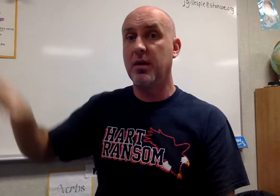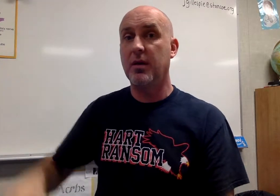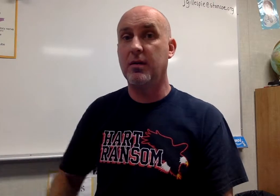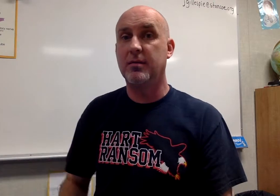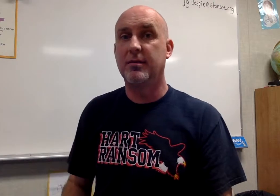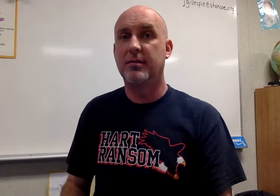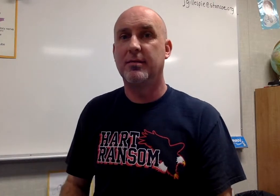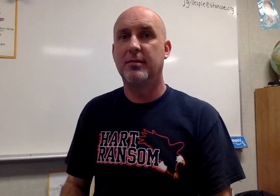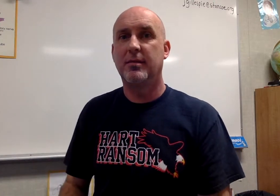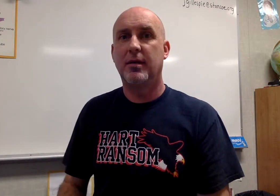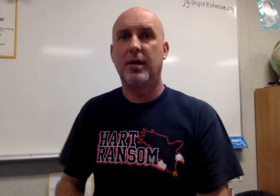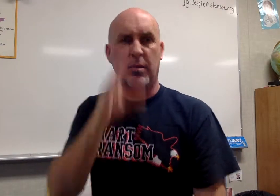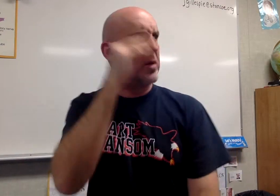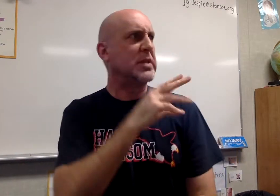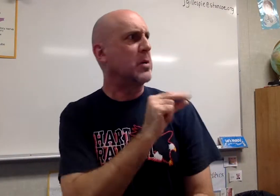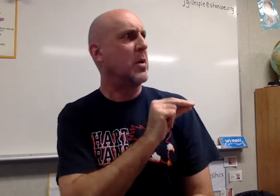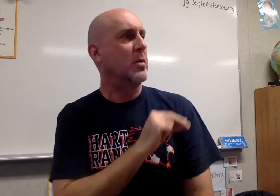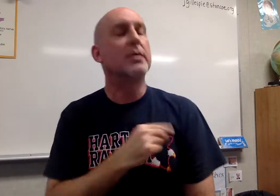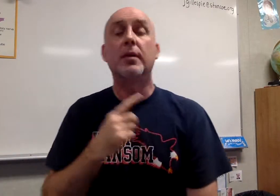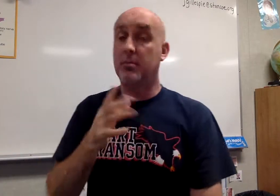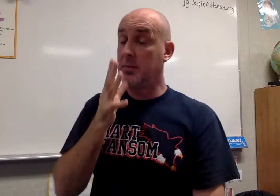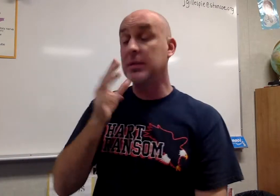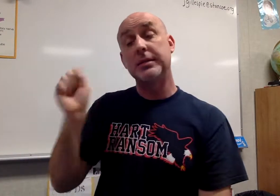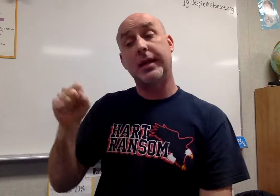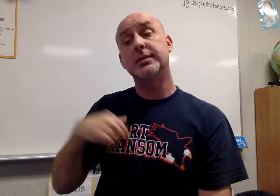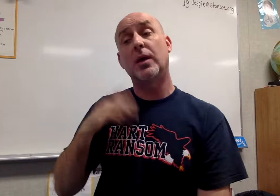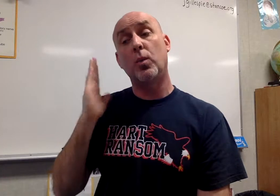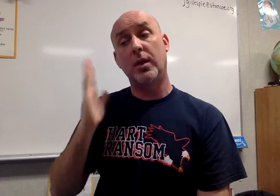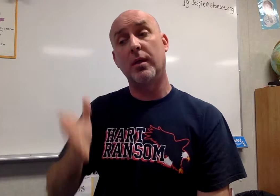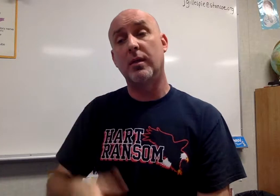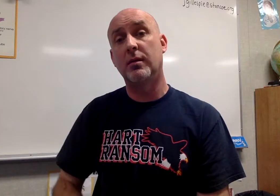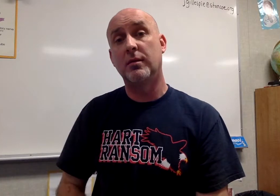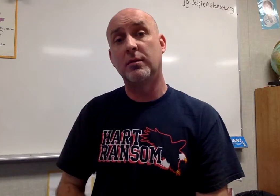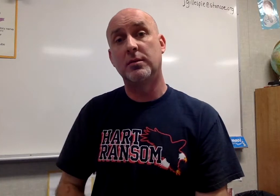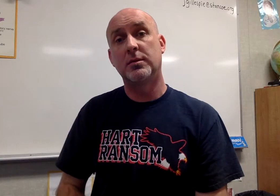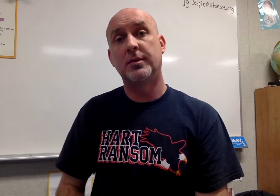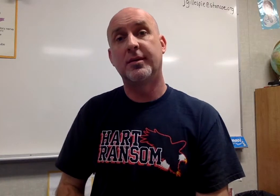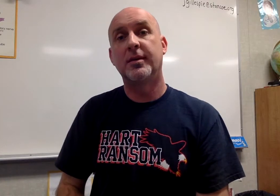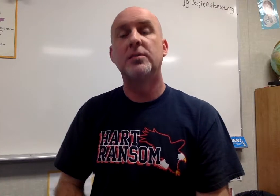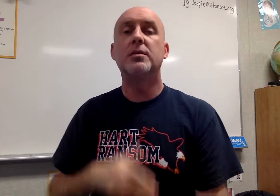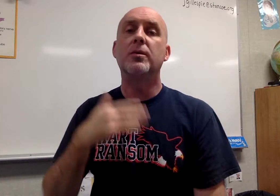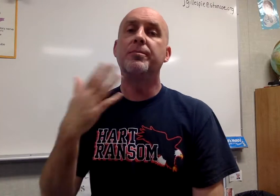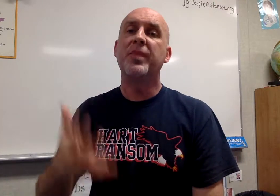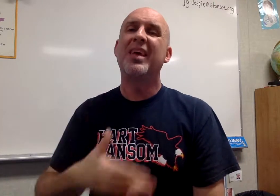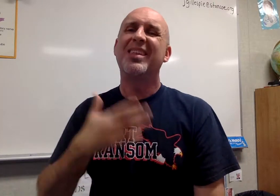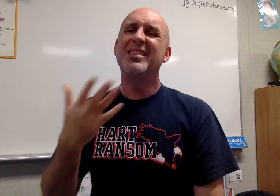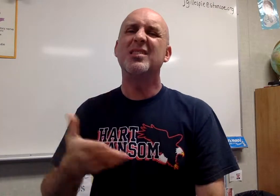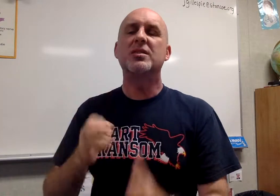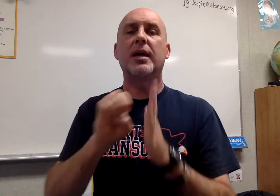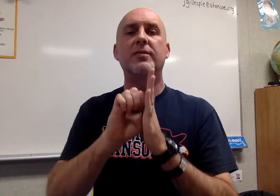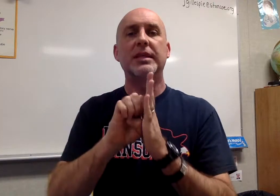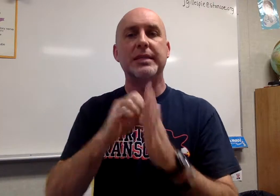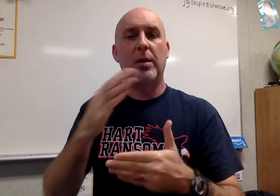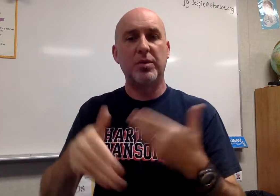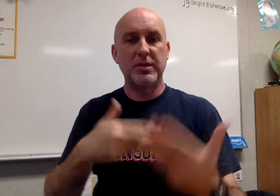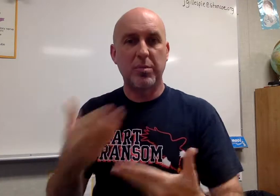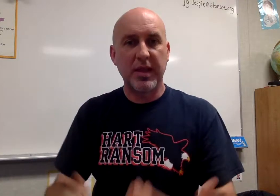there. And the boy was like, no. And mom's like, yes, I will. So this is just kind of an example to play